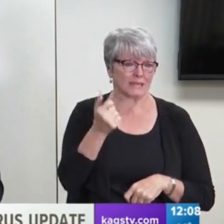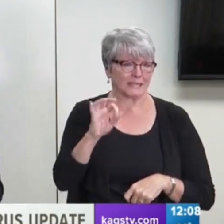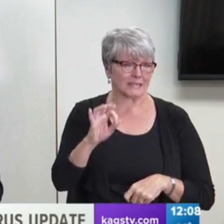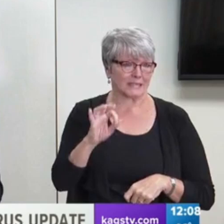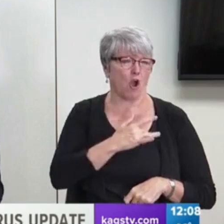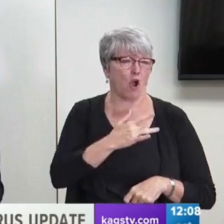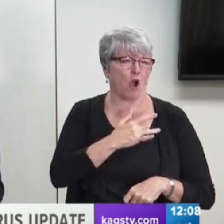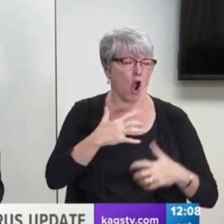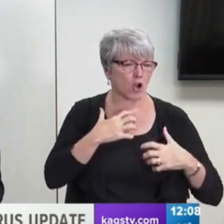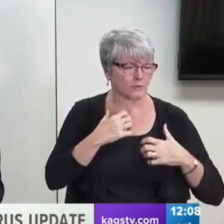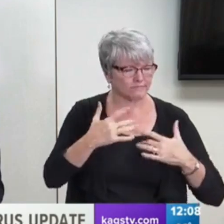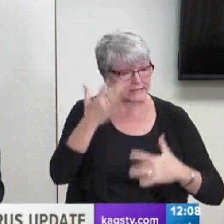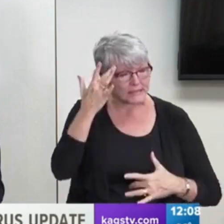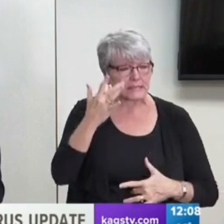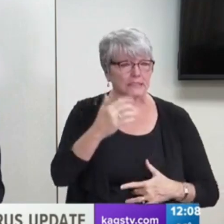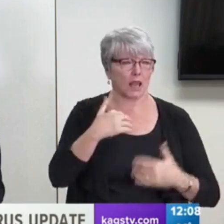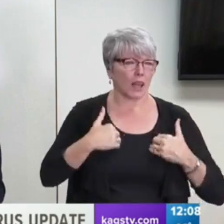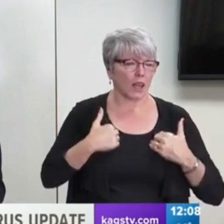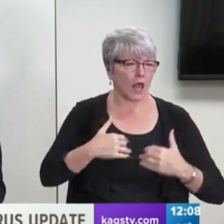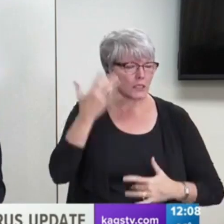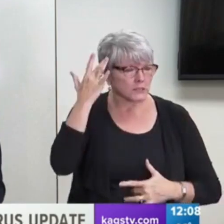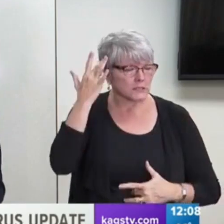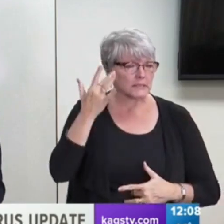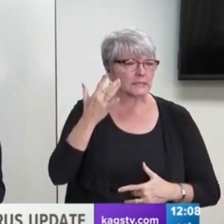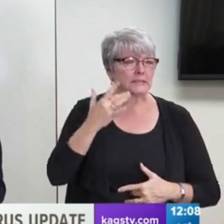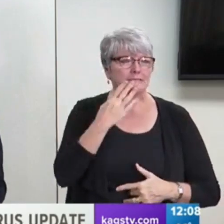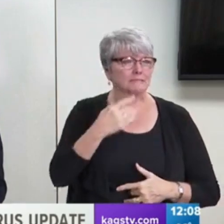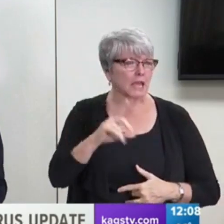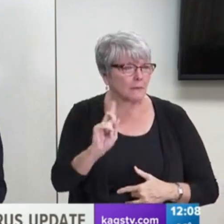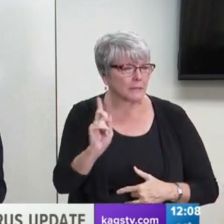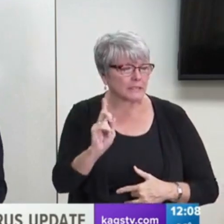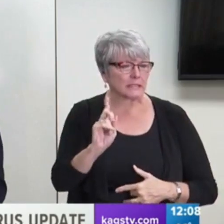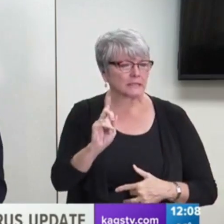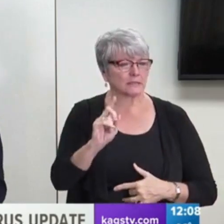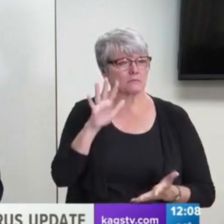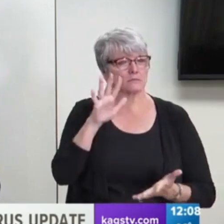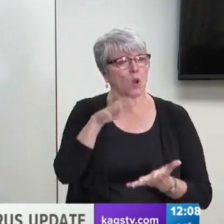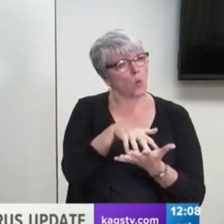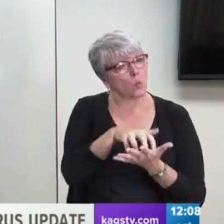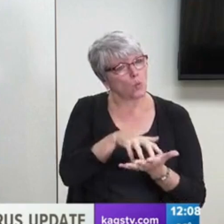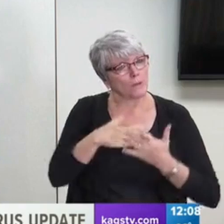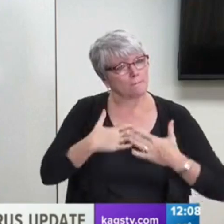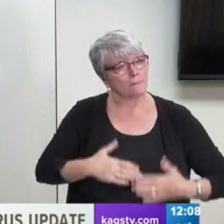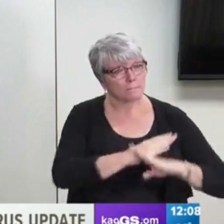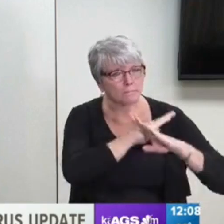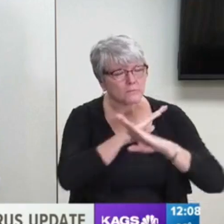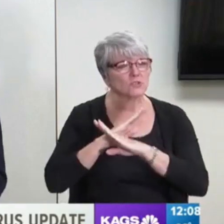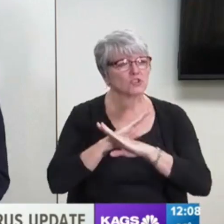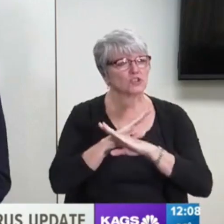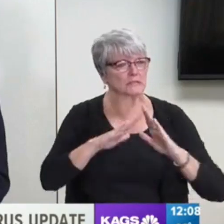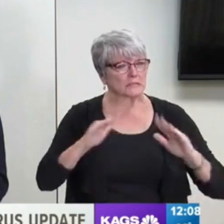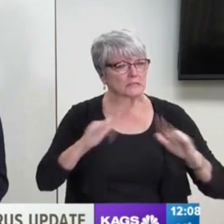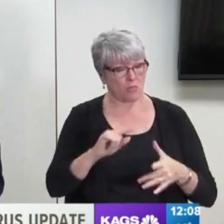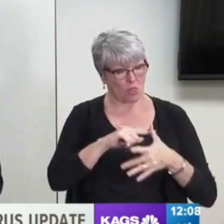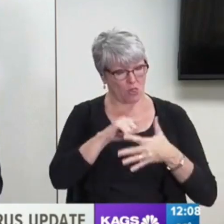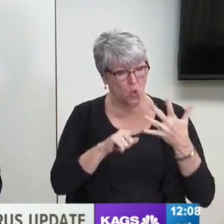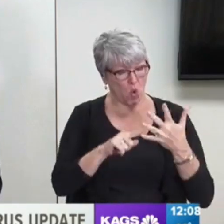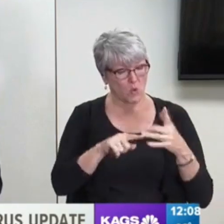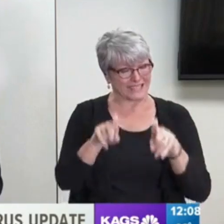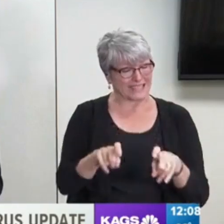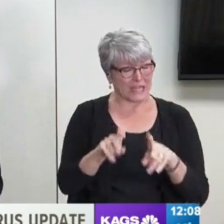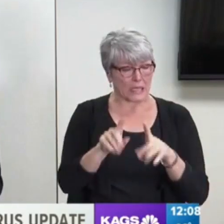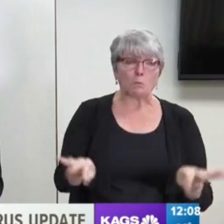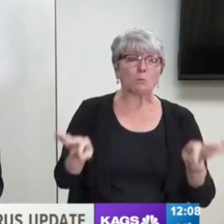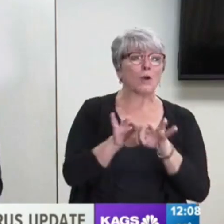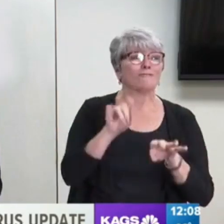disease, diabetes, low immune systems. And those tests are critical in treatment